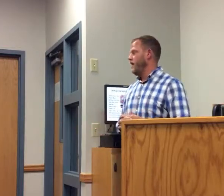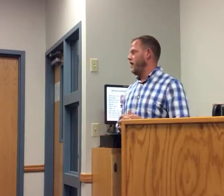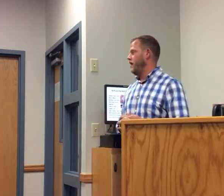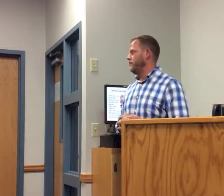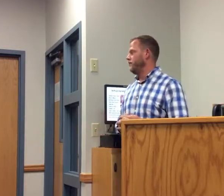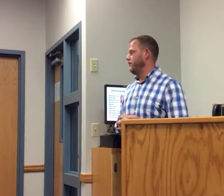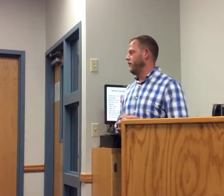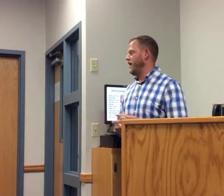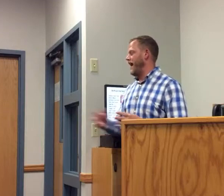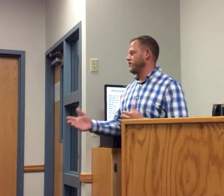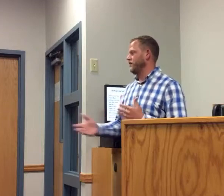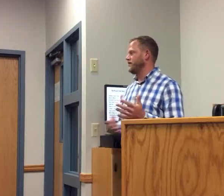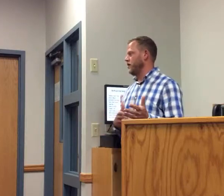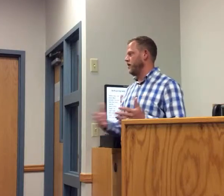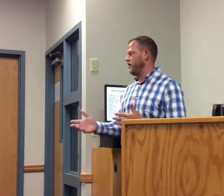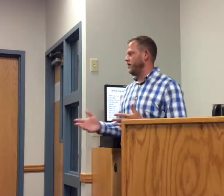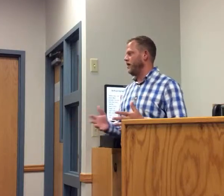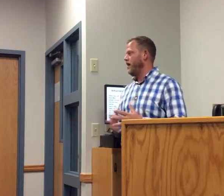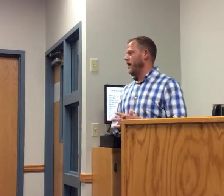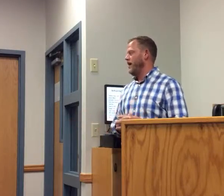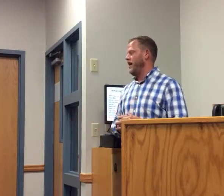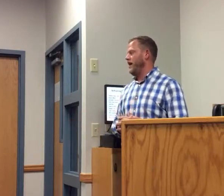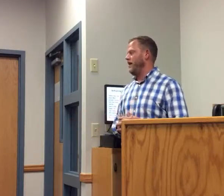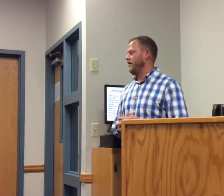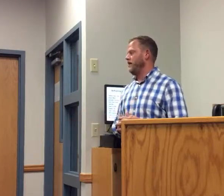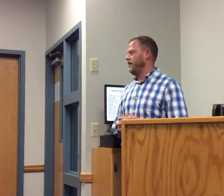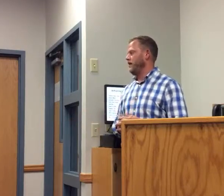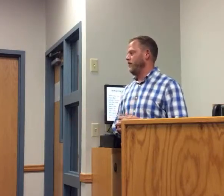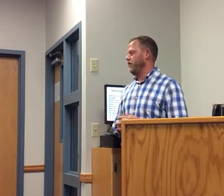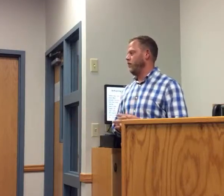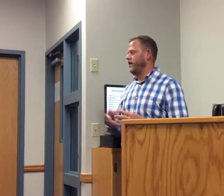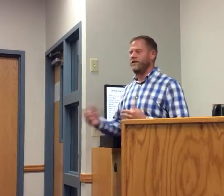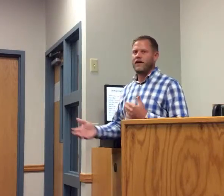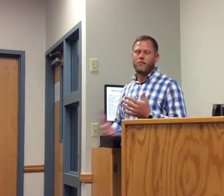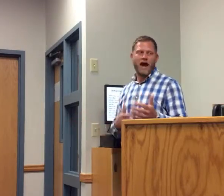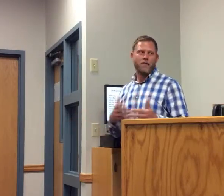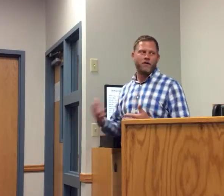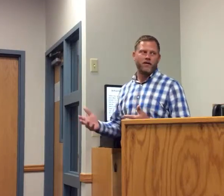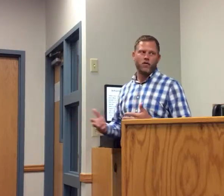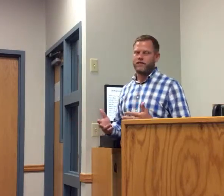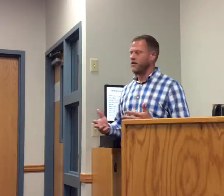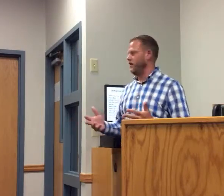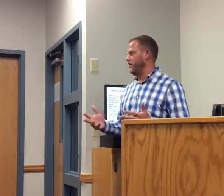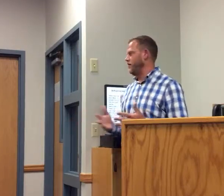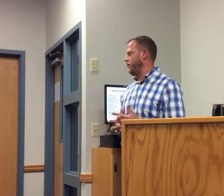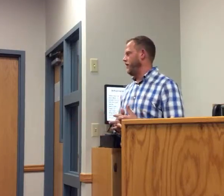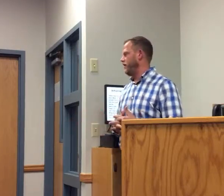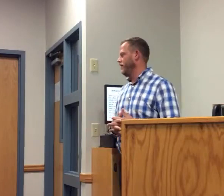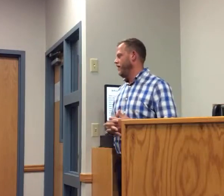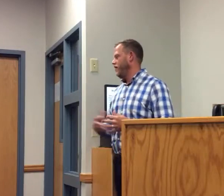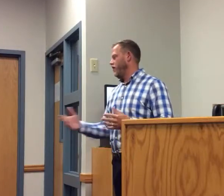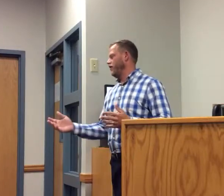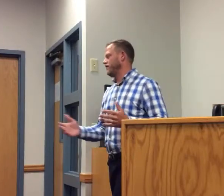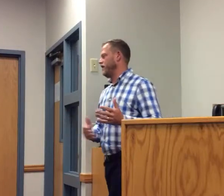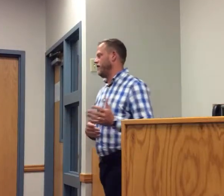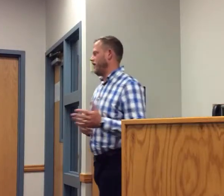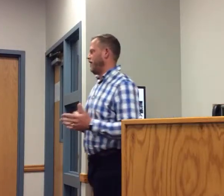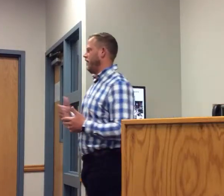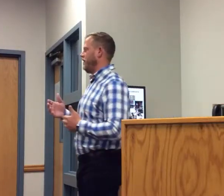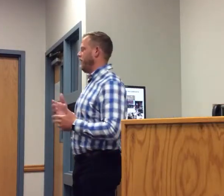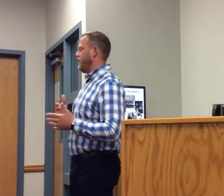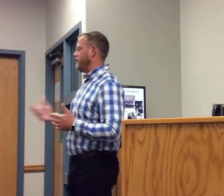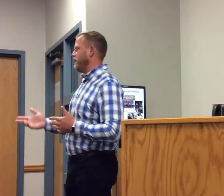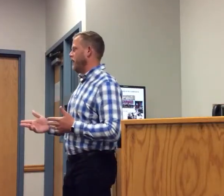coaches, they actually started it, and what ended up happening was there ended up being all of a